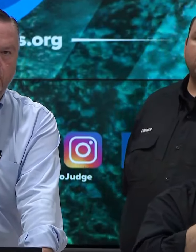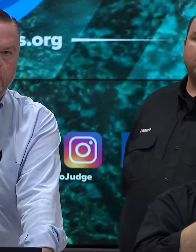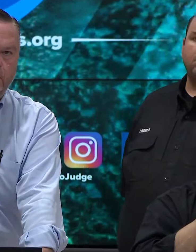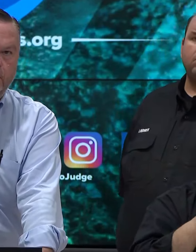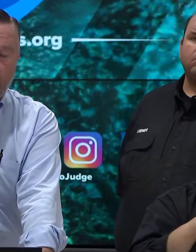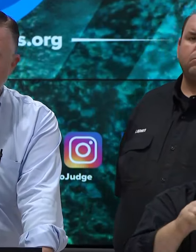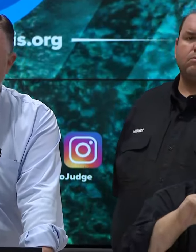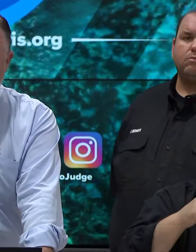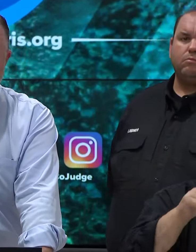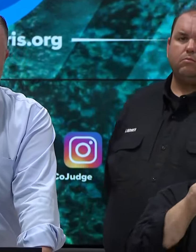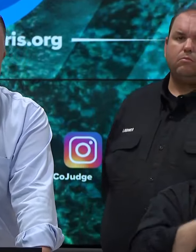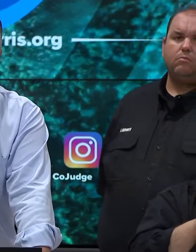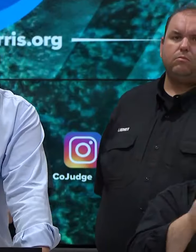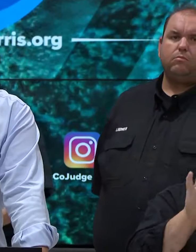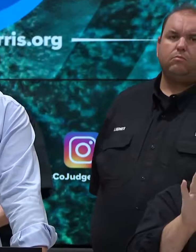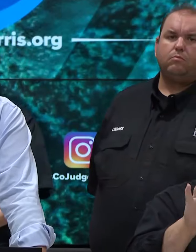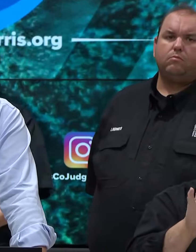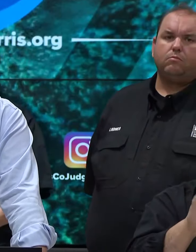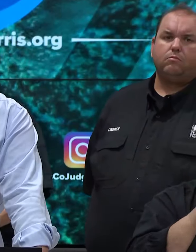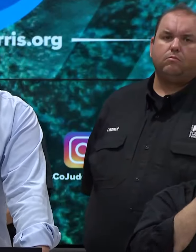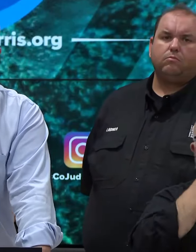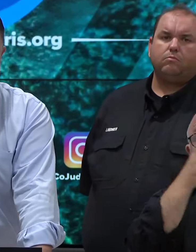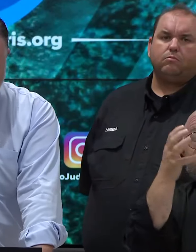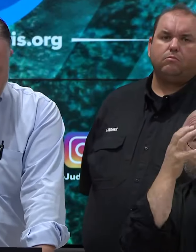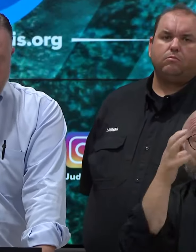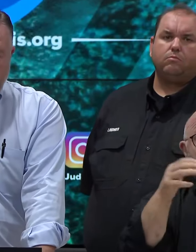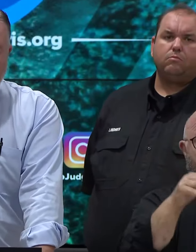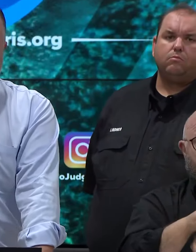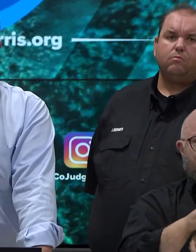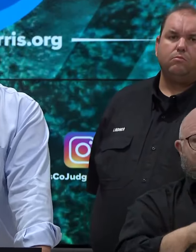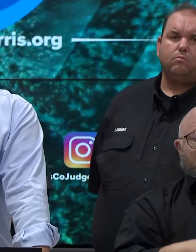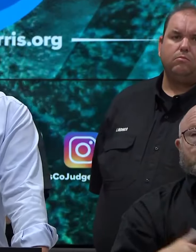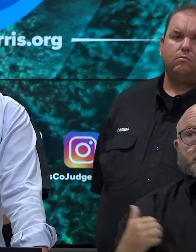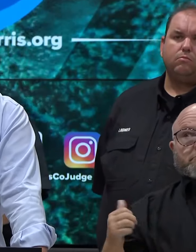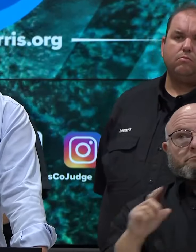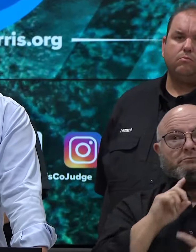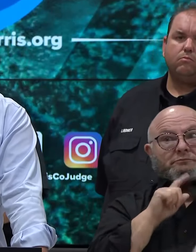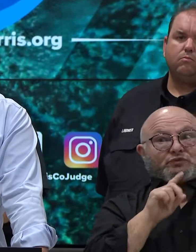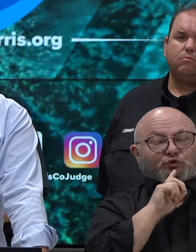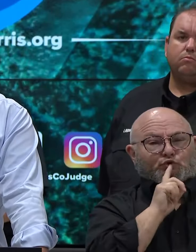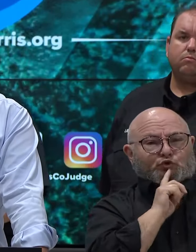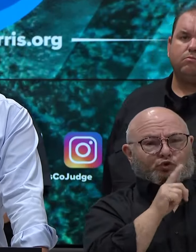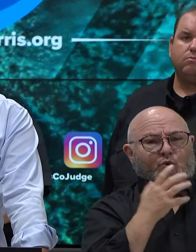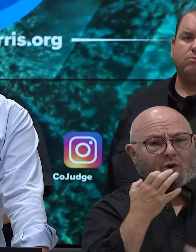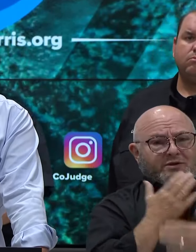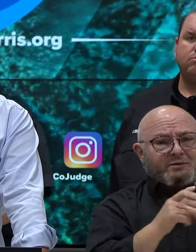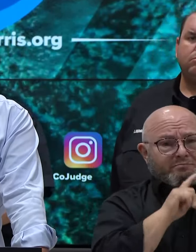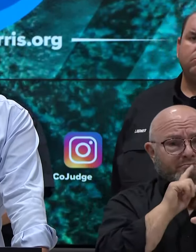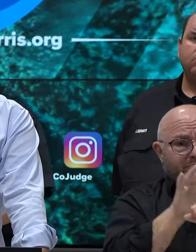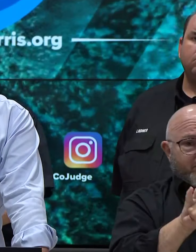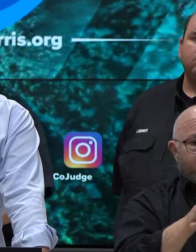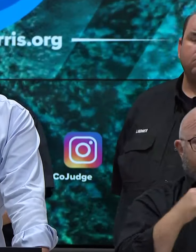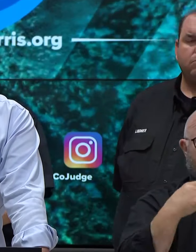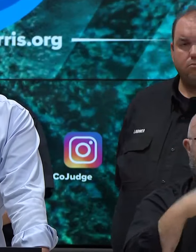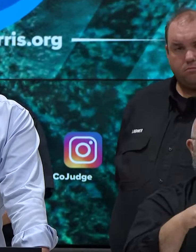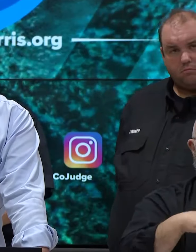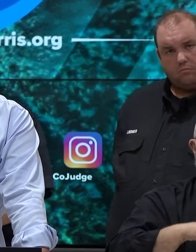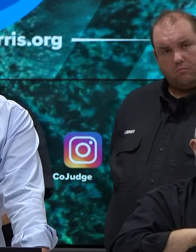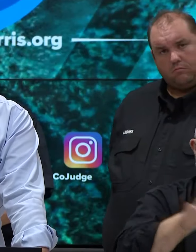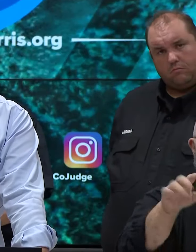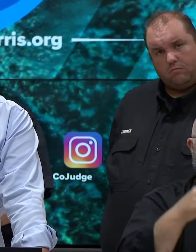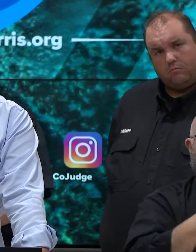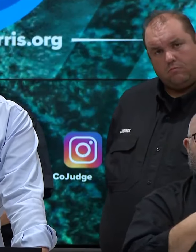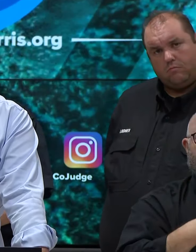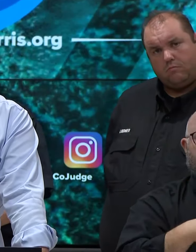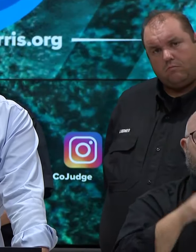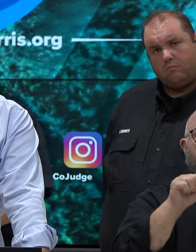second night. Oh, sure. A sweltering night. They want to know, they want some assurance because an email went out that I was shown that